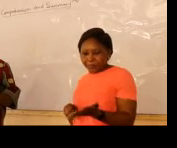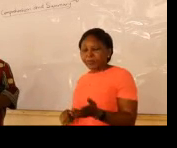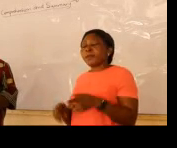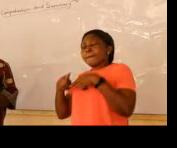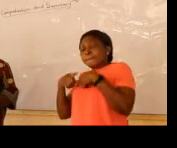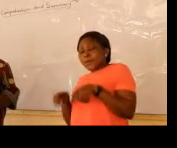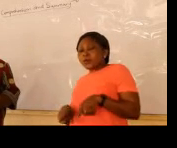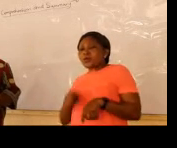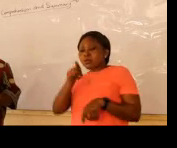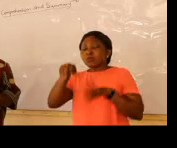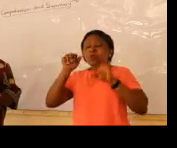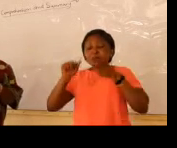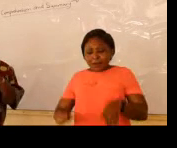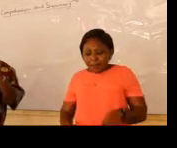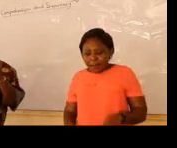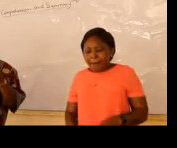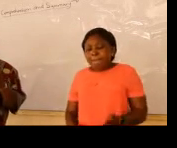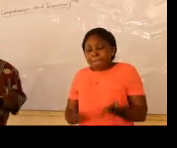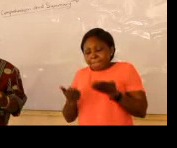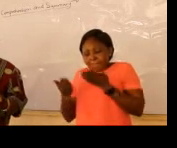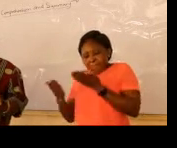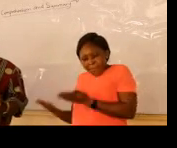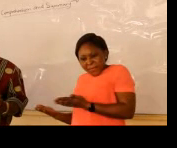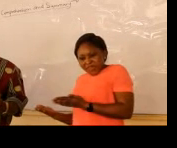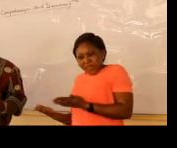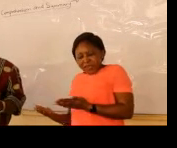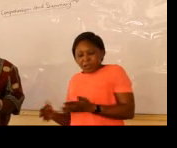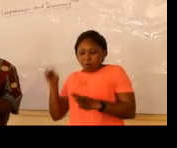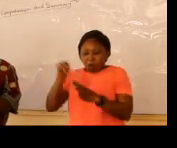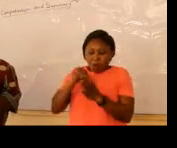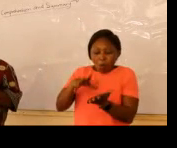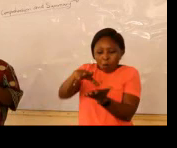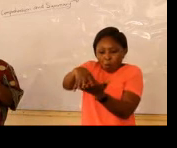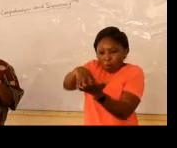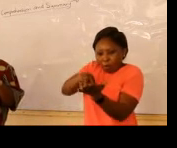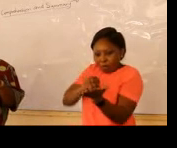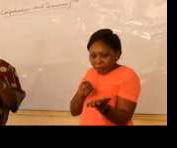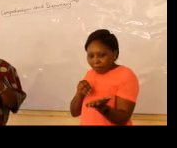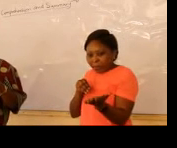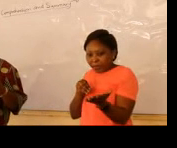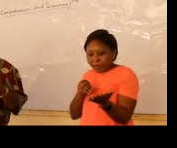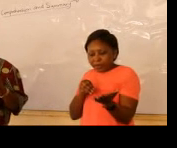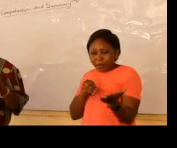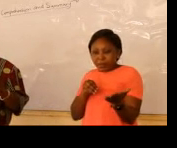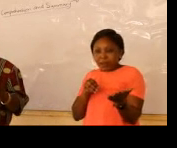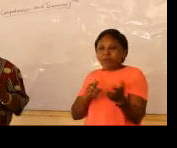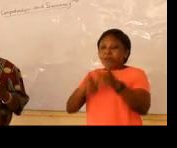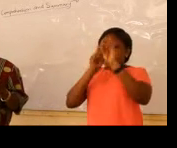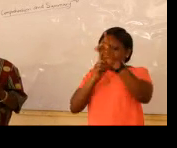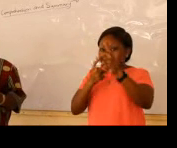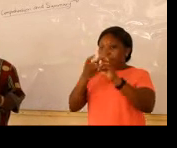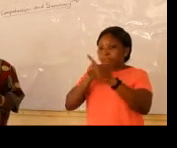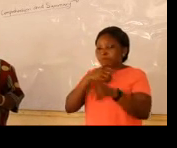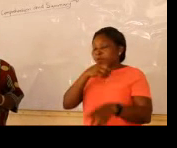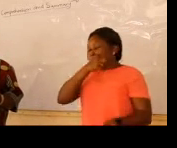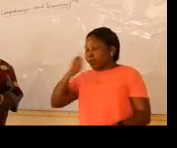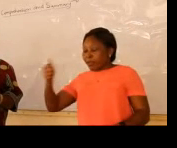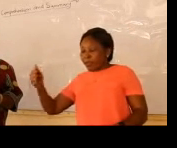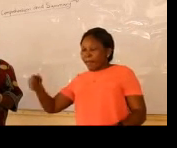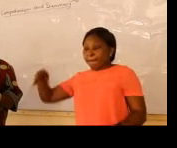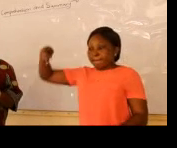But you can mindlessly lift in comprehension. In comprehension, you can lift